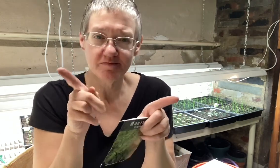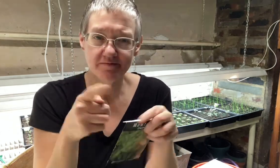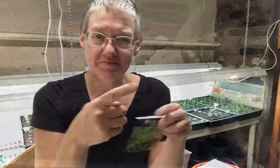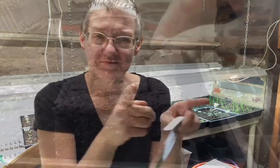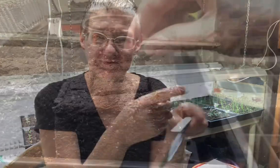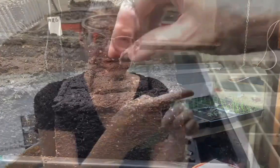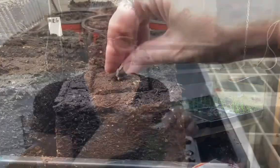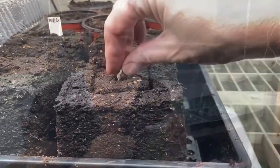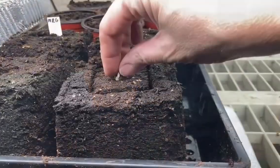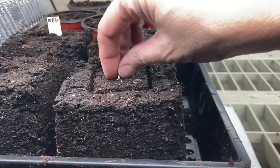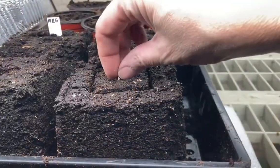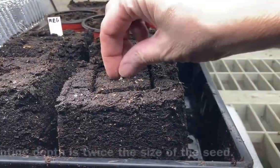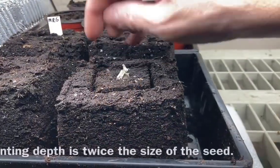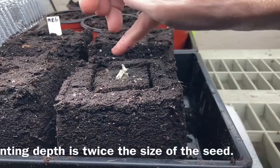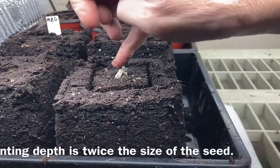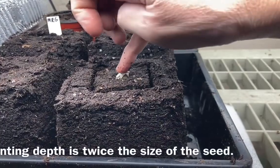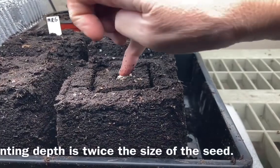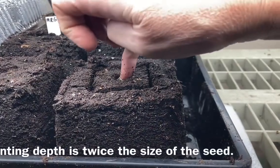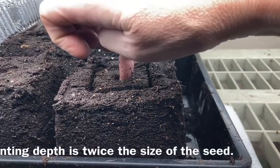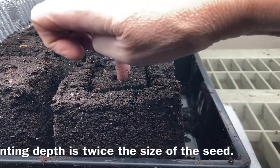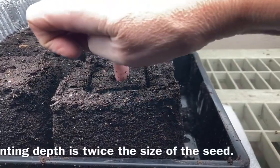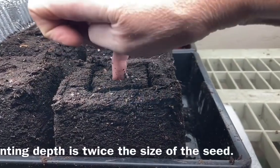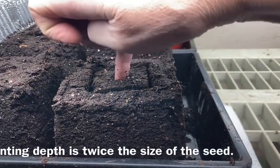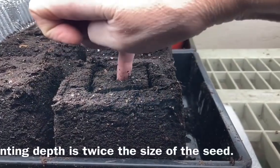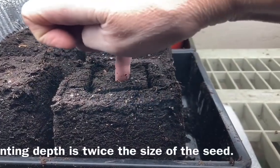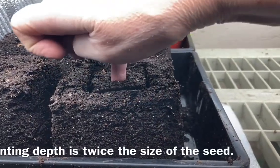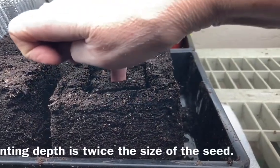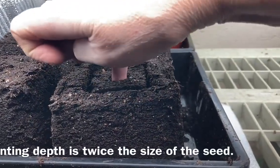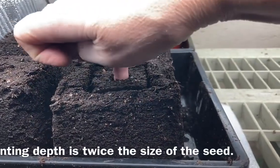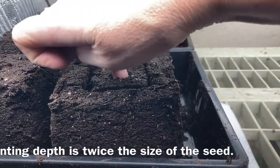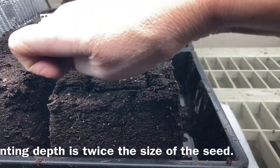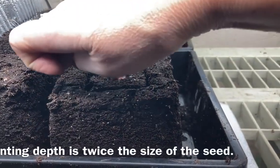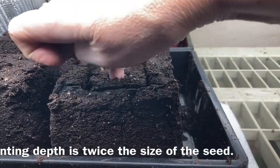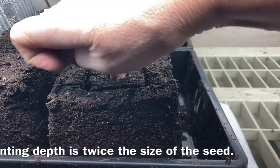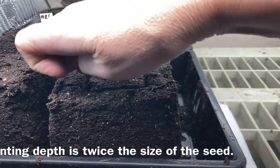packet. We're going to put 1 per soil block.